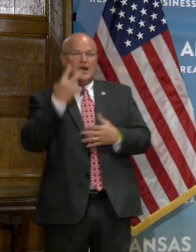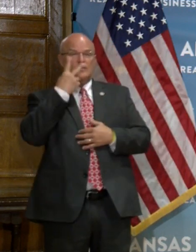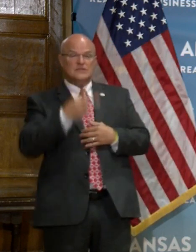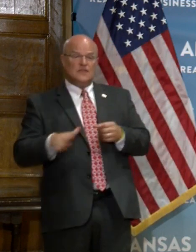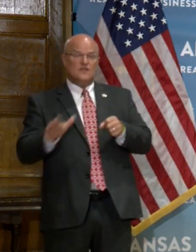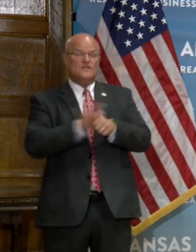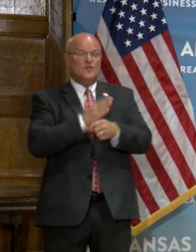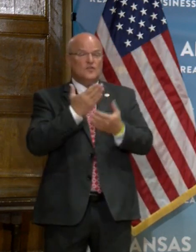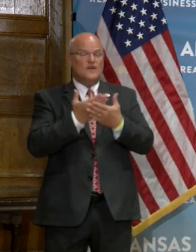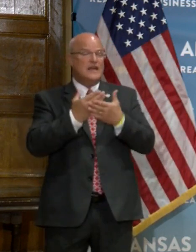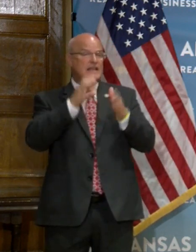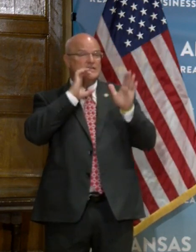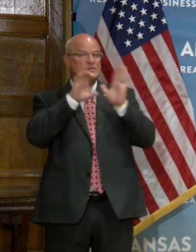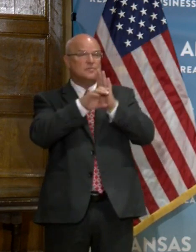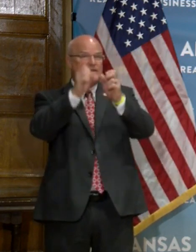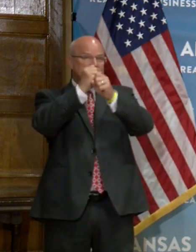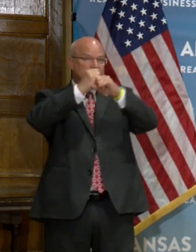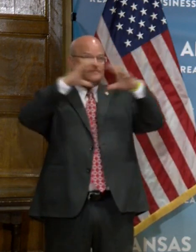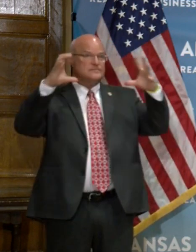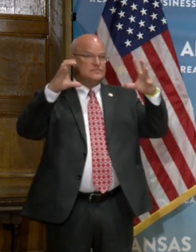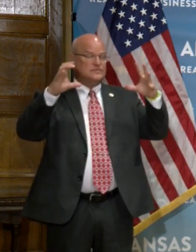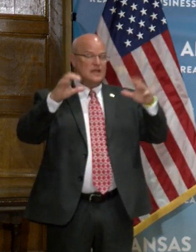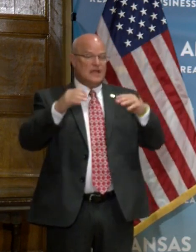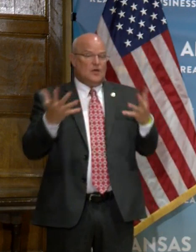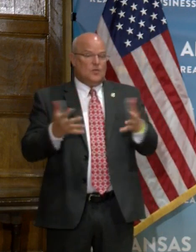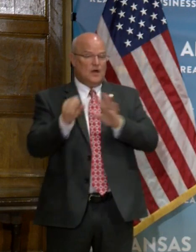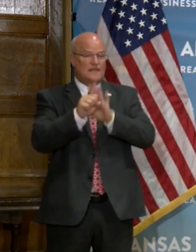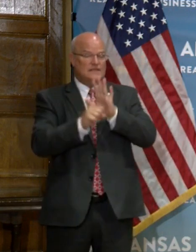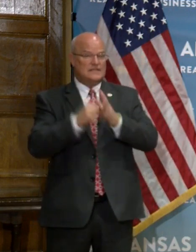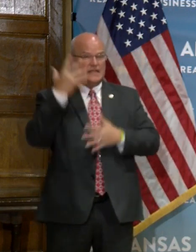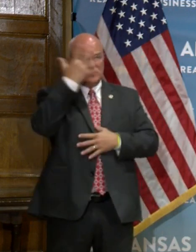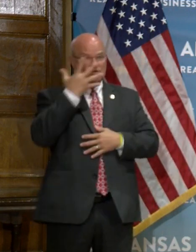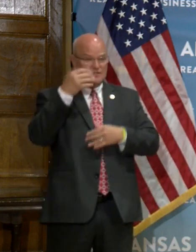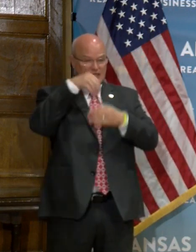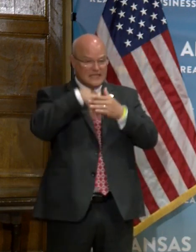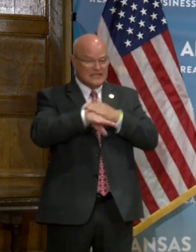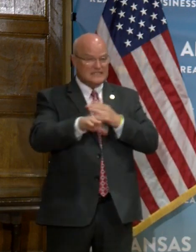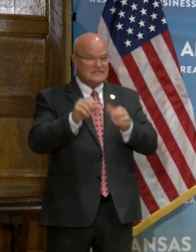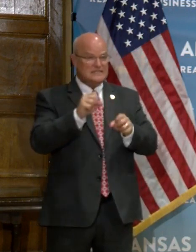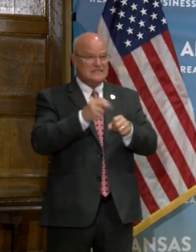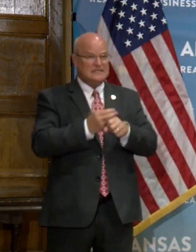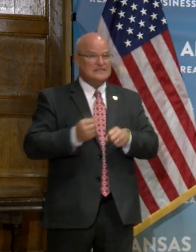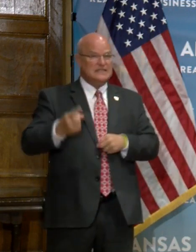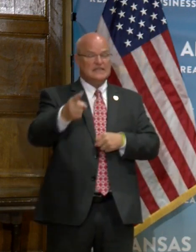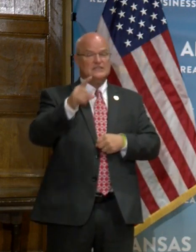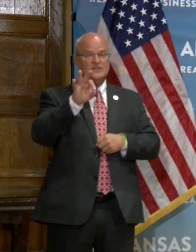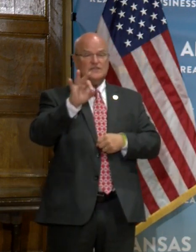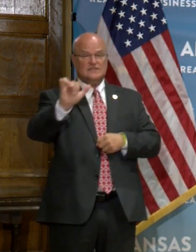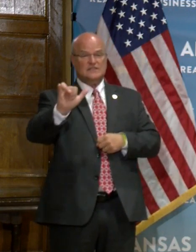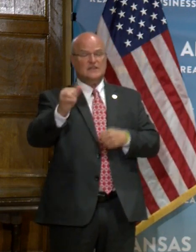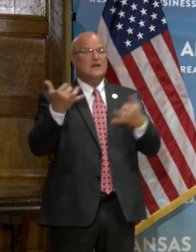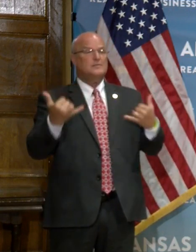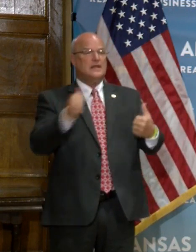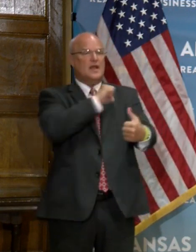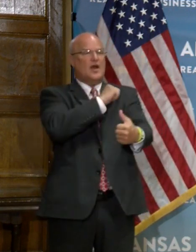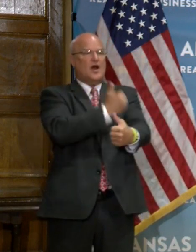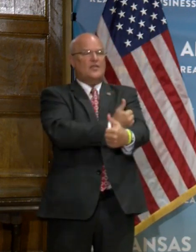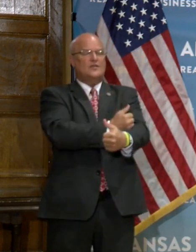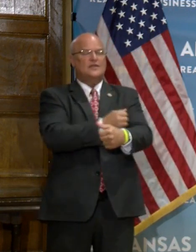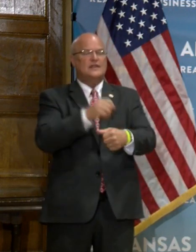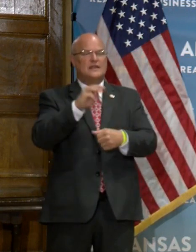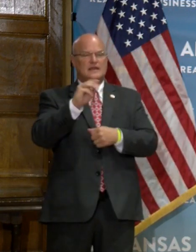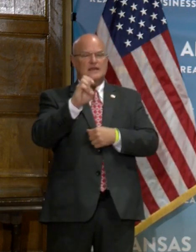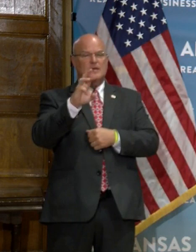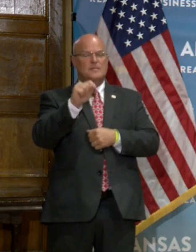full financial picture and the condition that we'll be in going into next year, I am today authorizing a merit